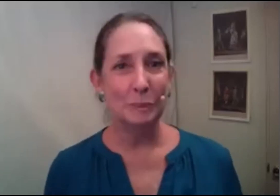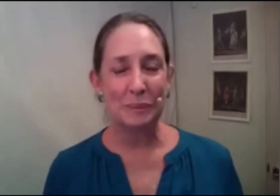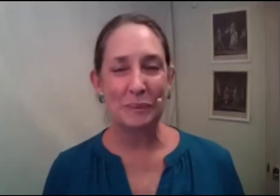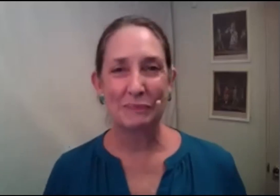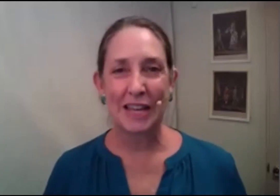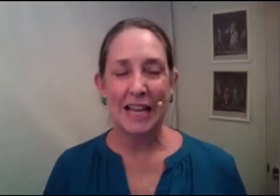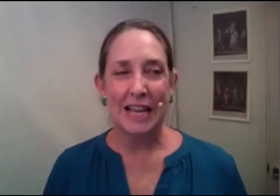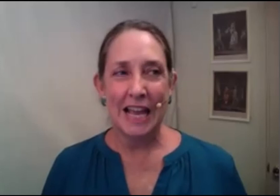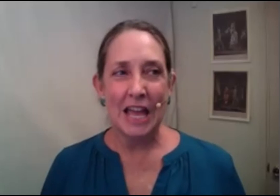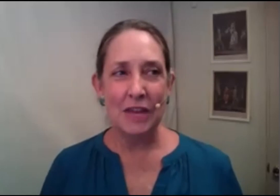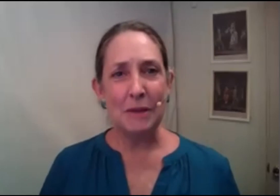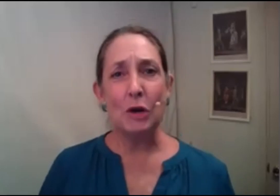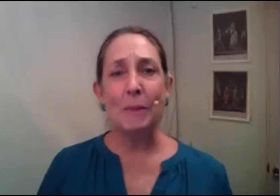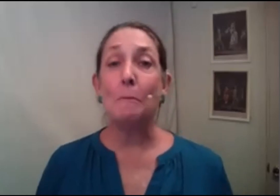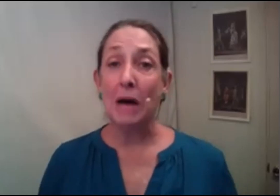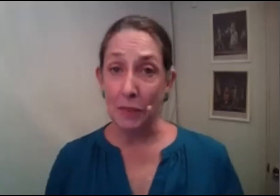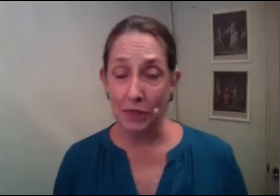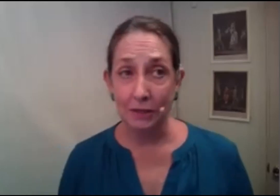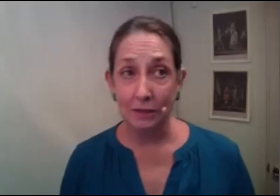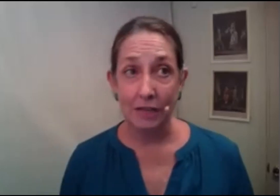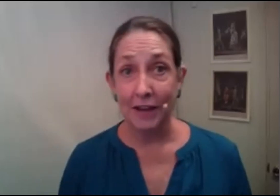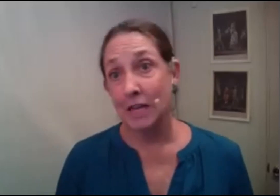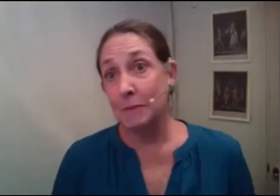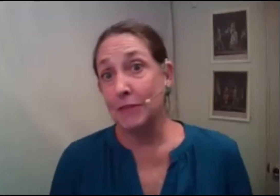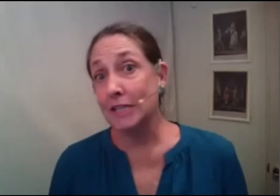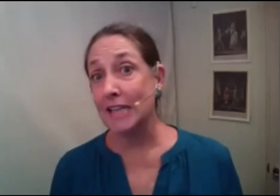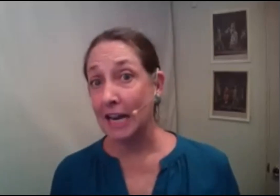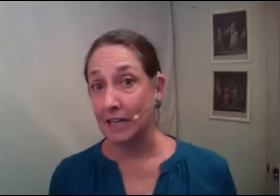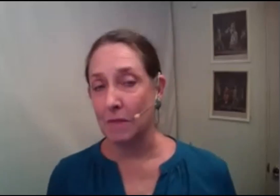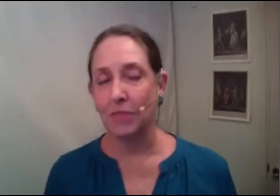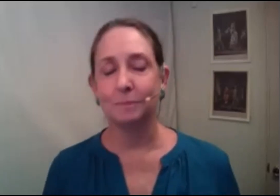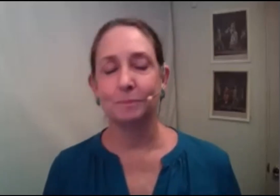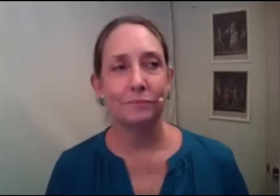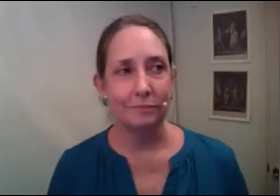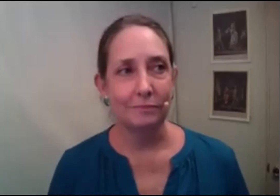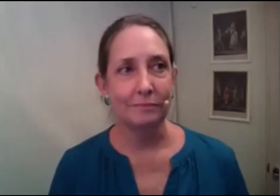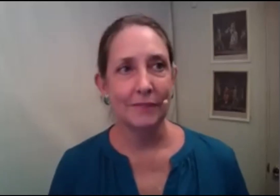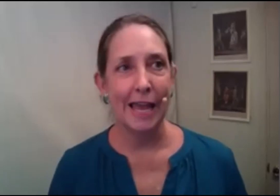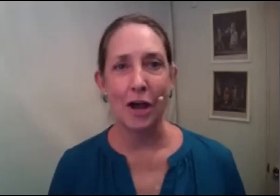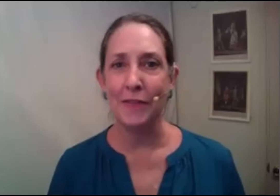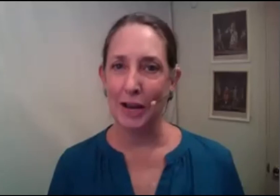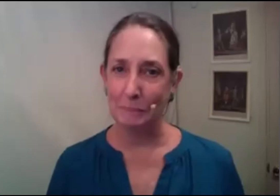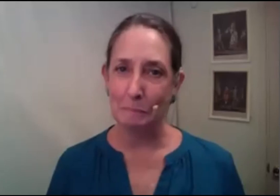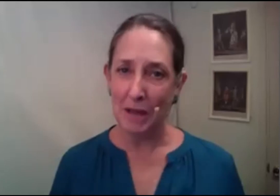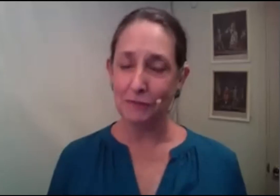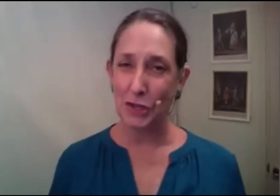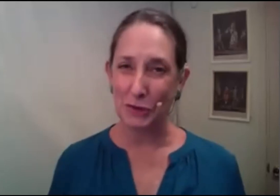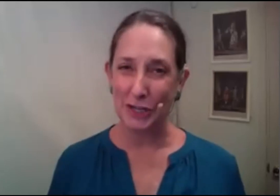home. They'd been there about a month. In fact, they'd been there exactly a month. And on their